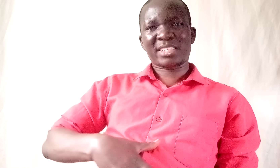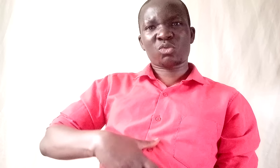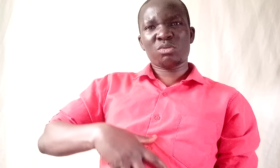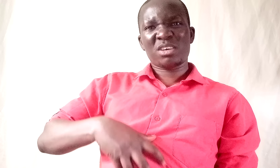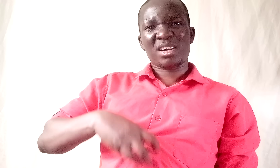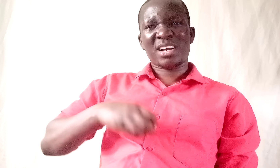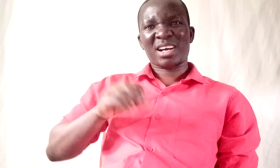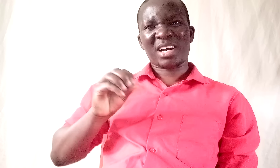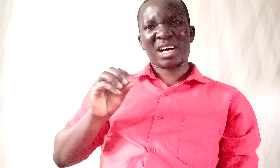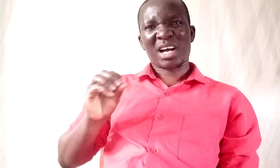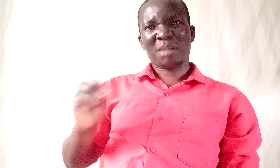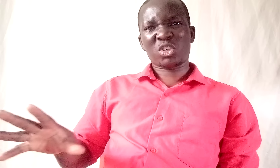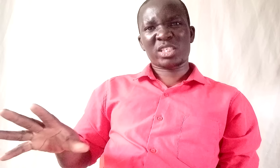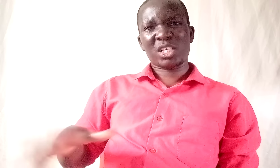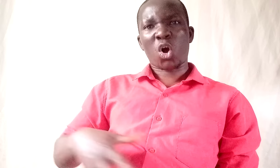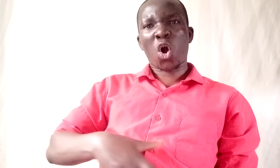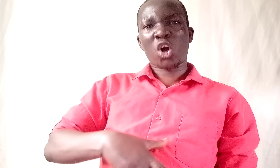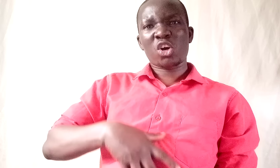That's to abort or